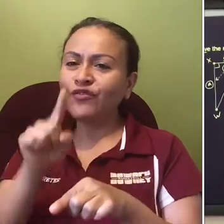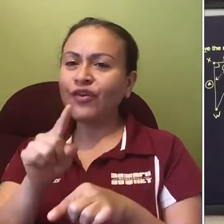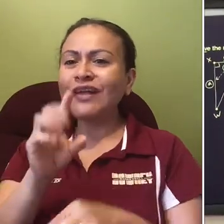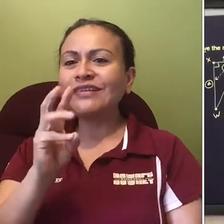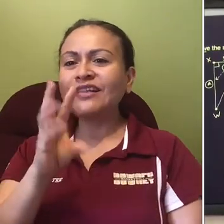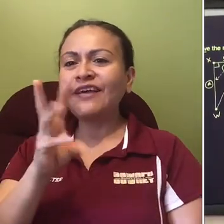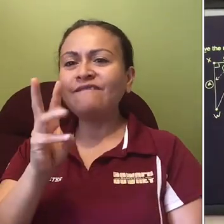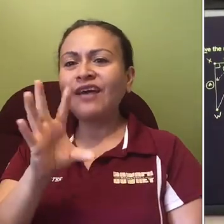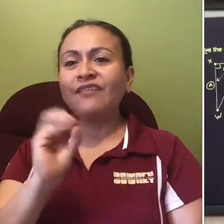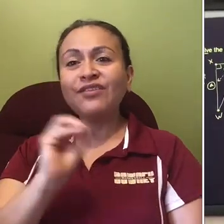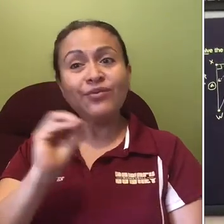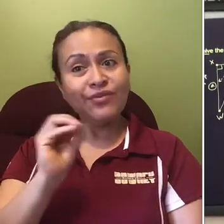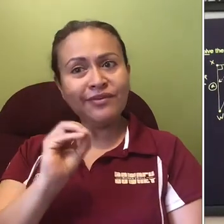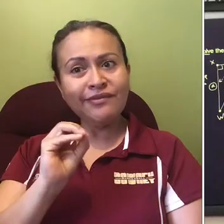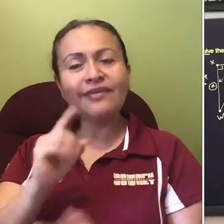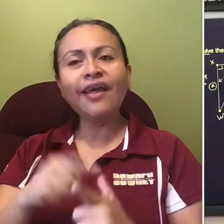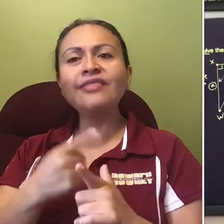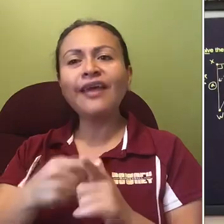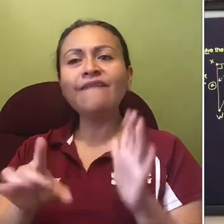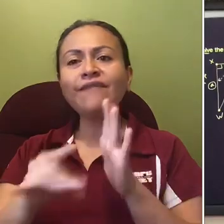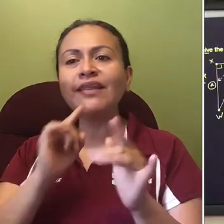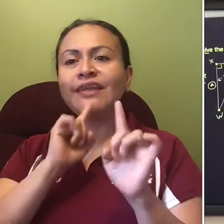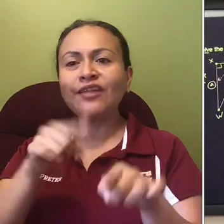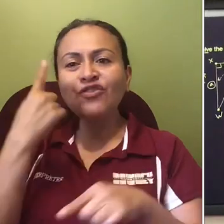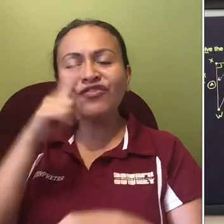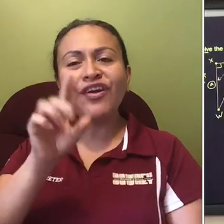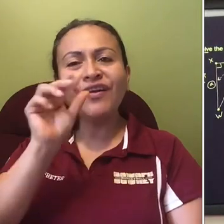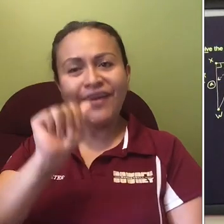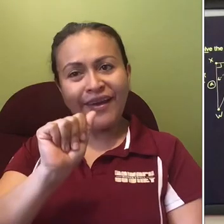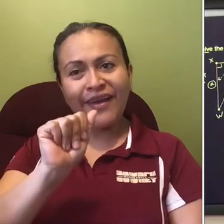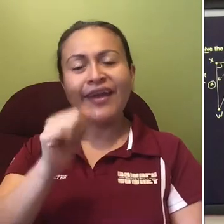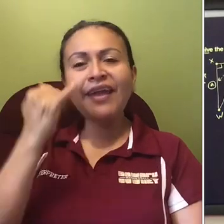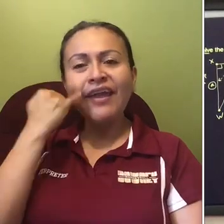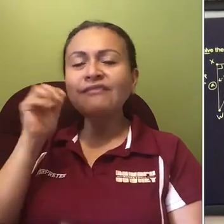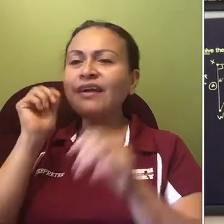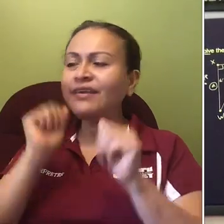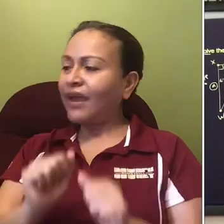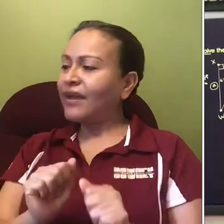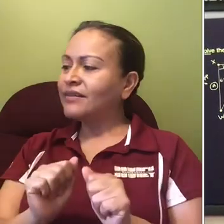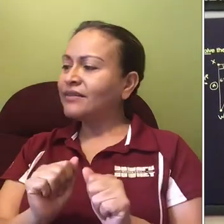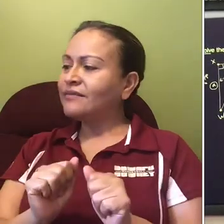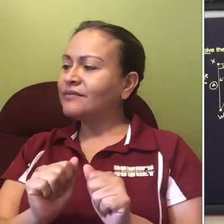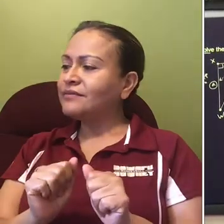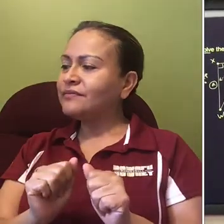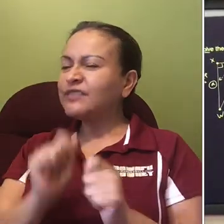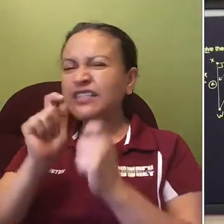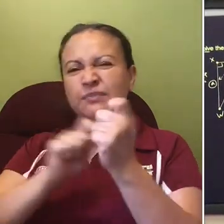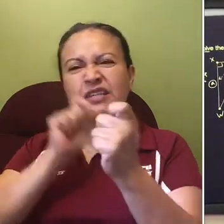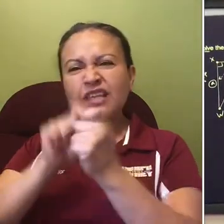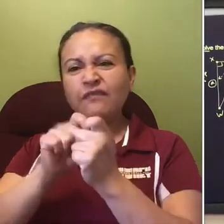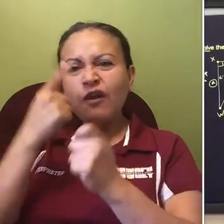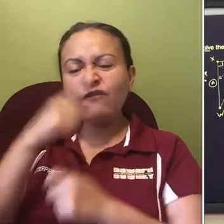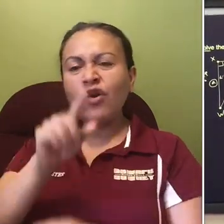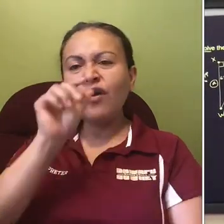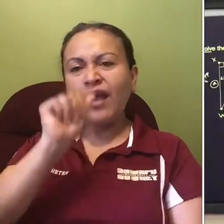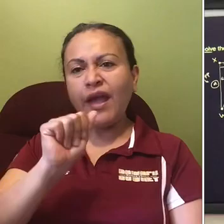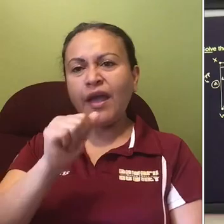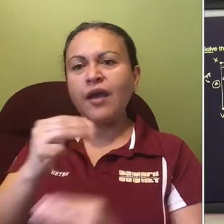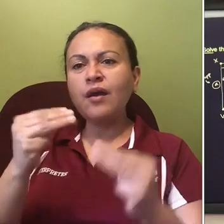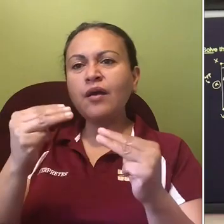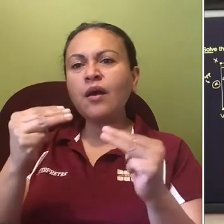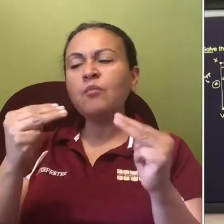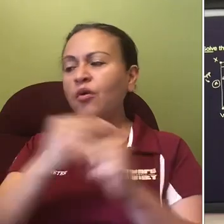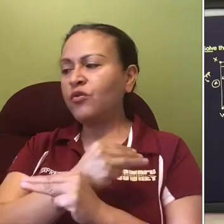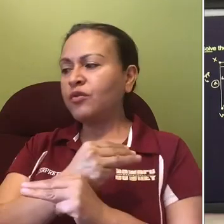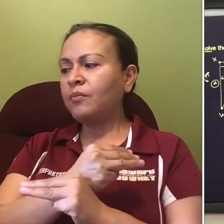65 degrees are, and then we can solve for A. And actually, if we just want to get the expression explicitly solving for A, we can just multiply both sides